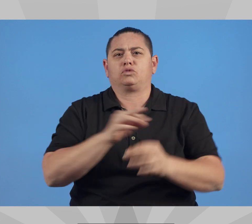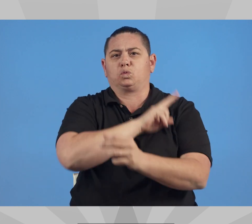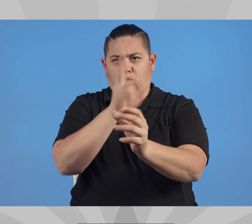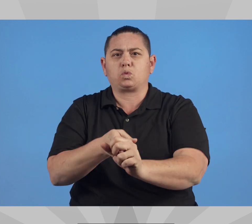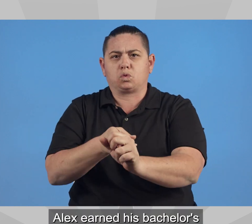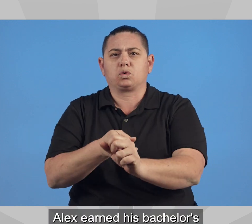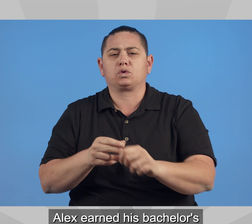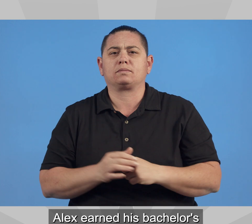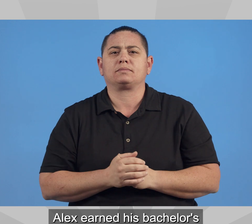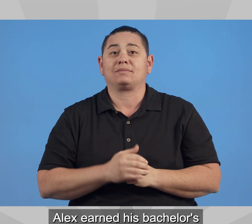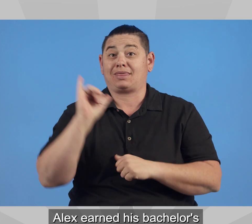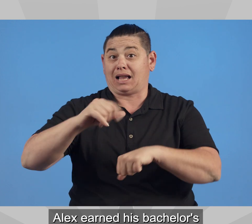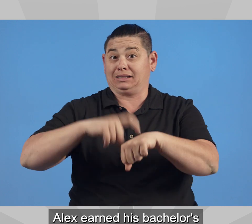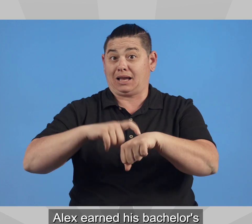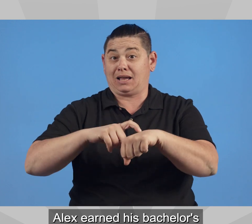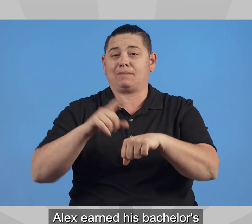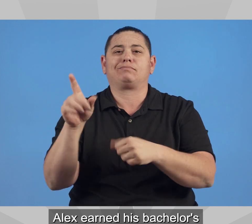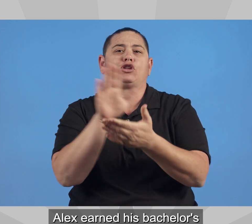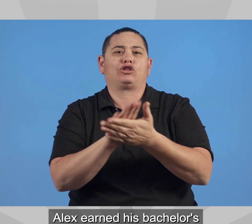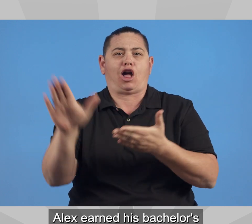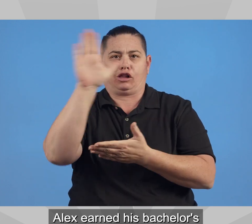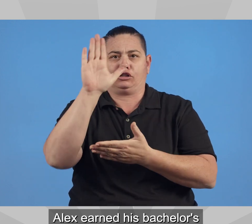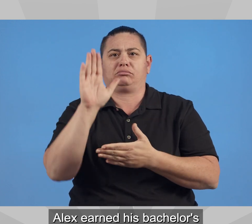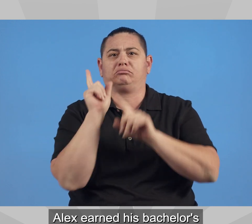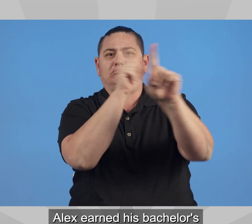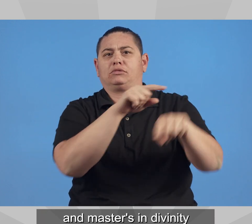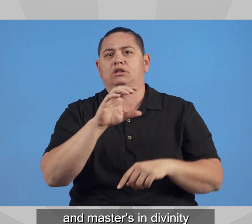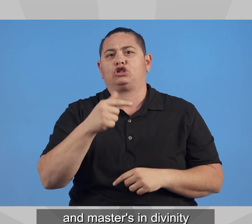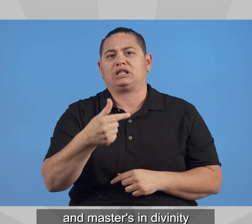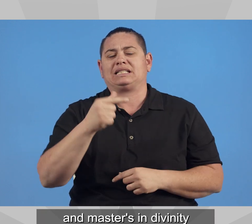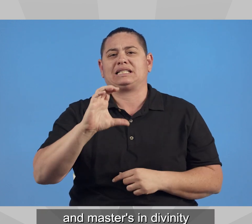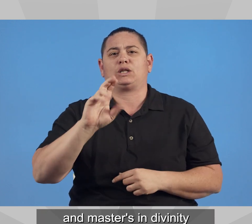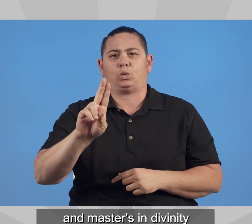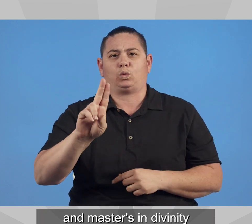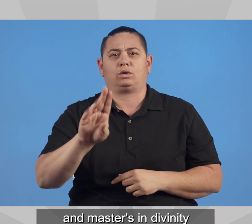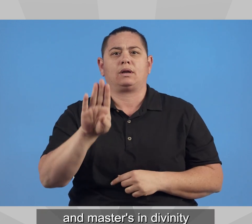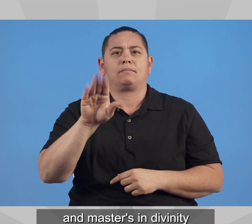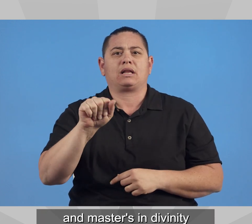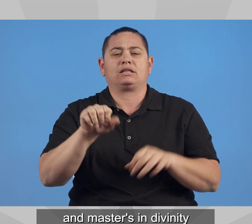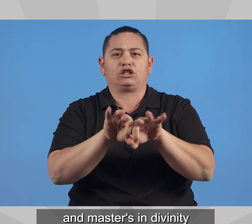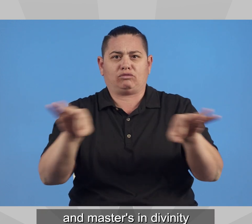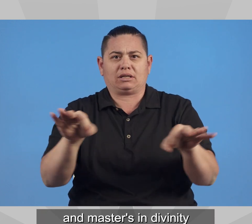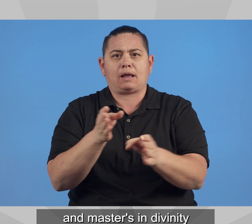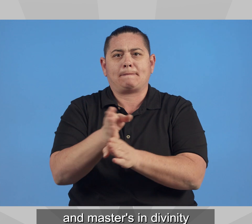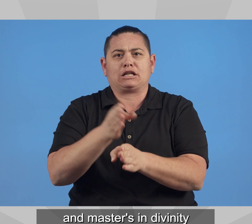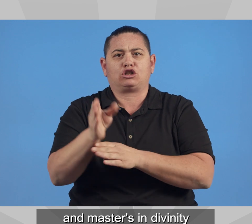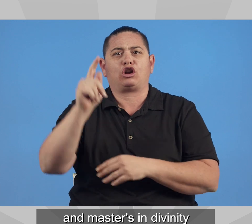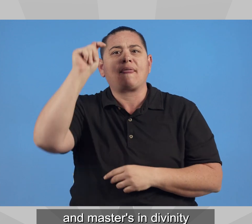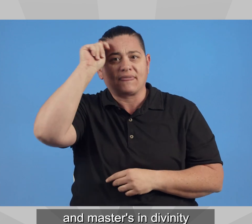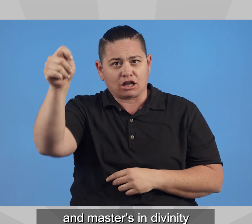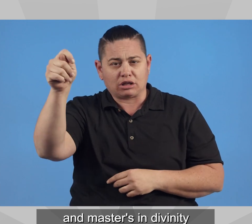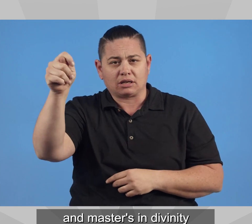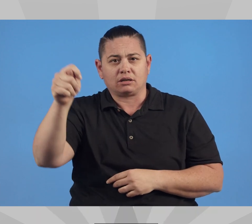During this time, Alex earned his bachelor's degree in theology and master's in divinity from Grand